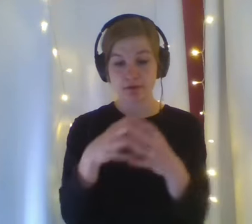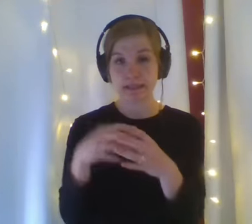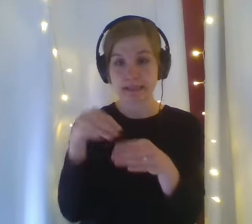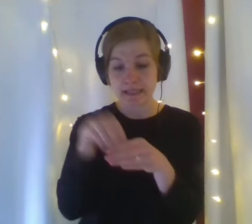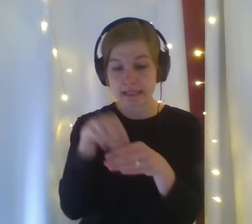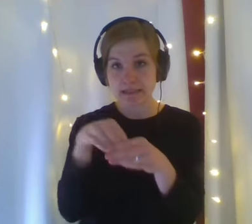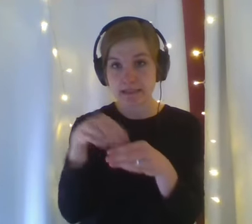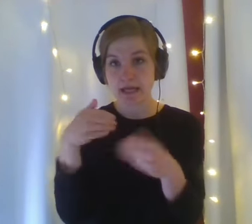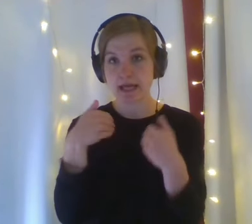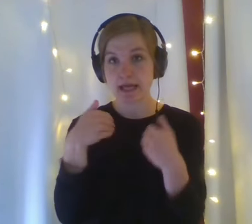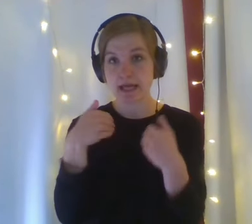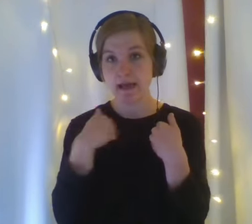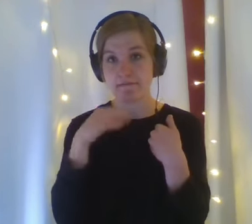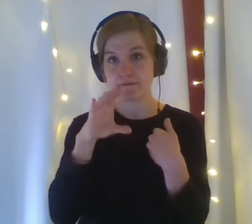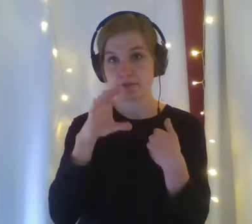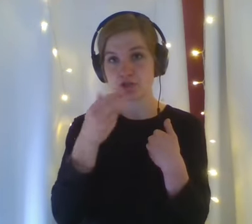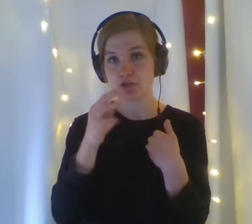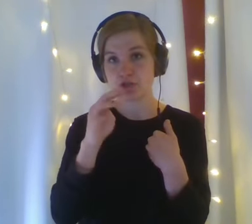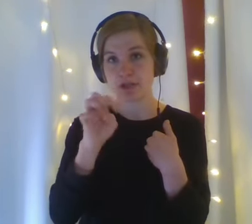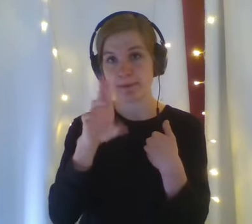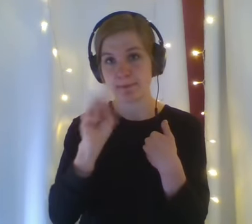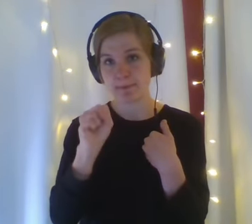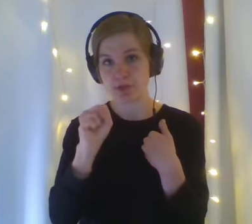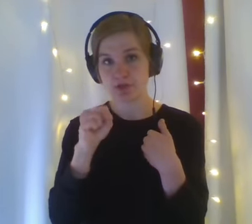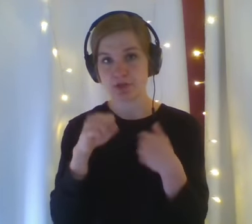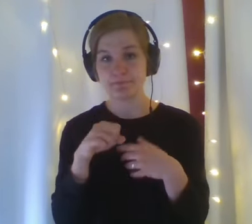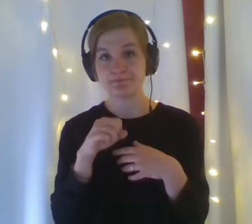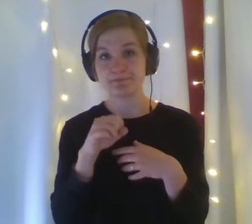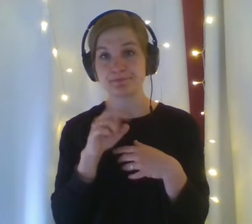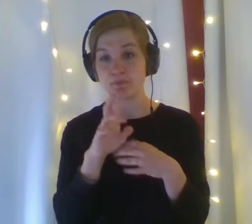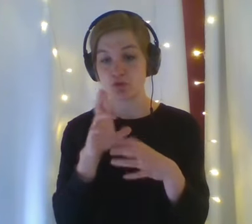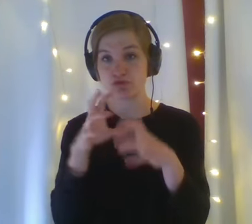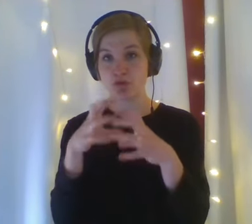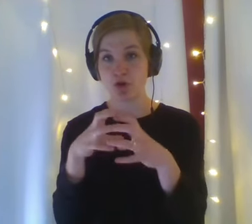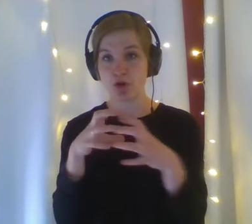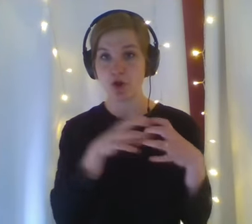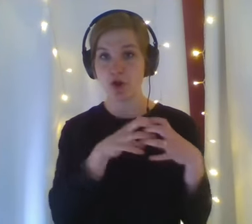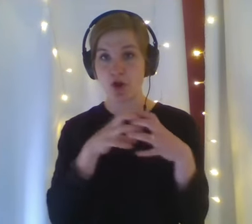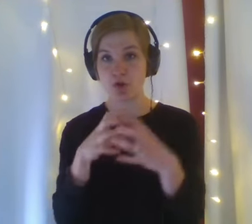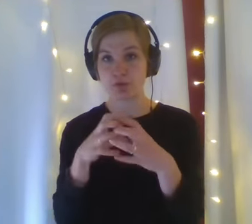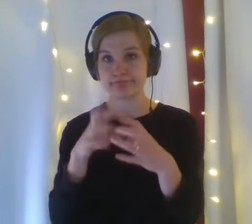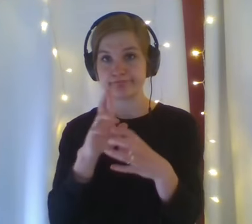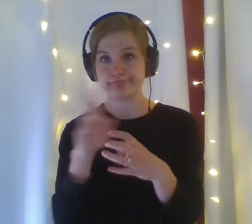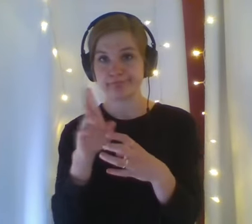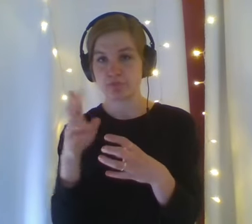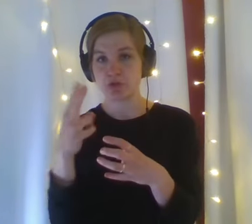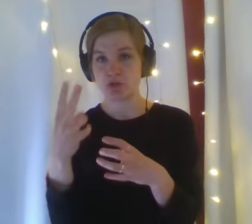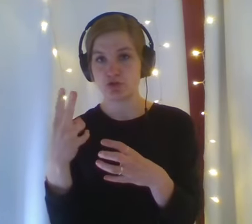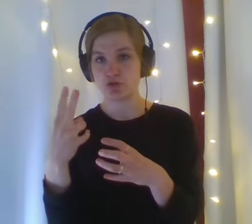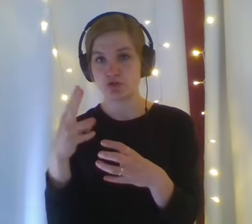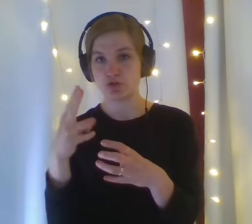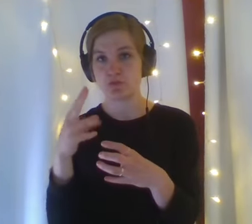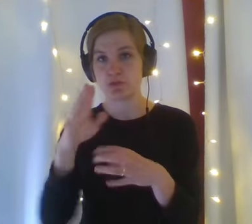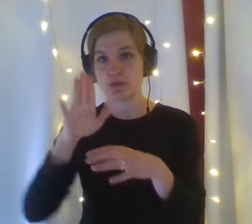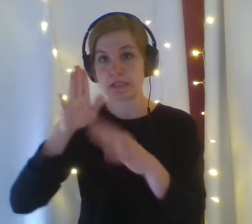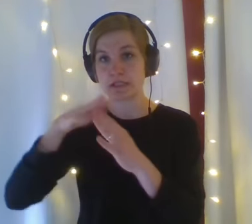called chambers, and they have several different functions. On the right side of the heart, there are two chambers, a top and a bottom chamber,